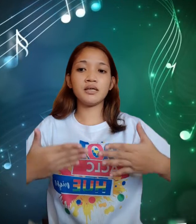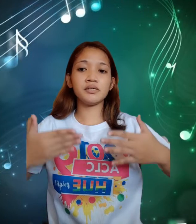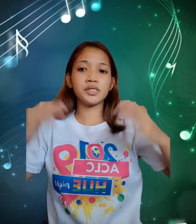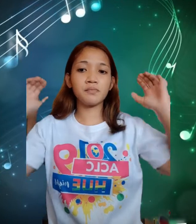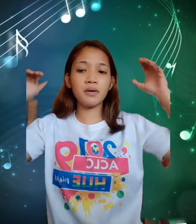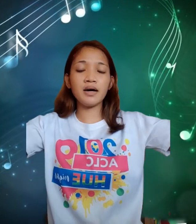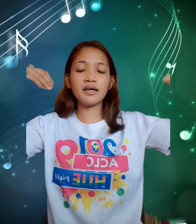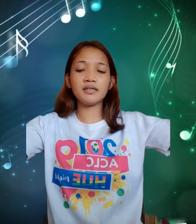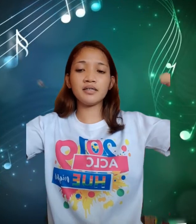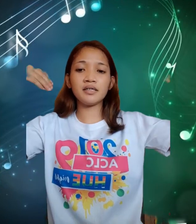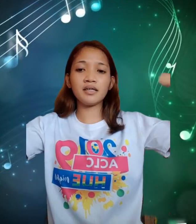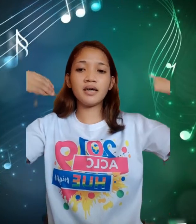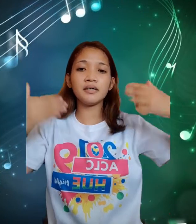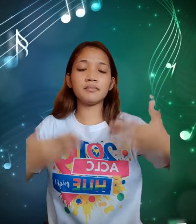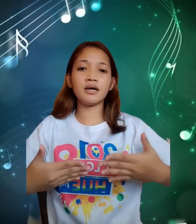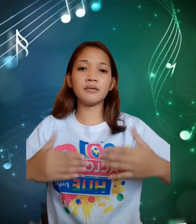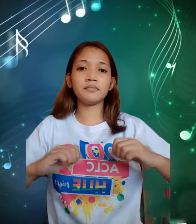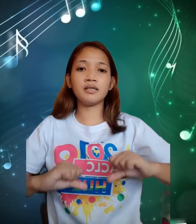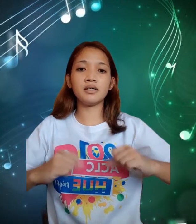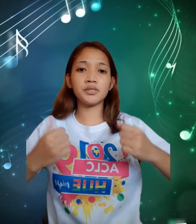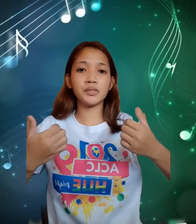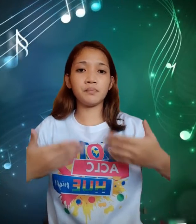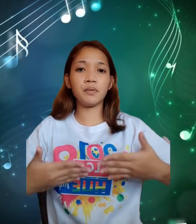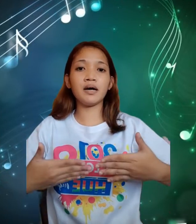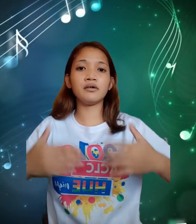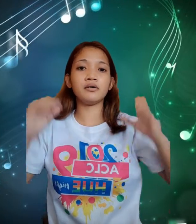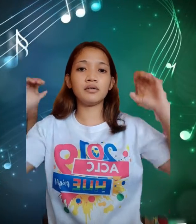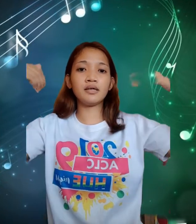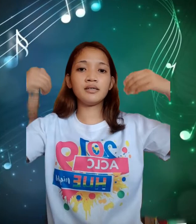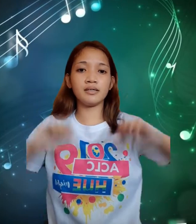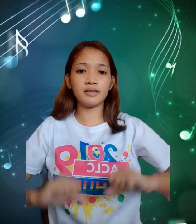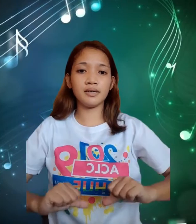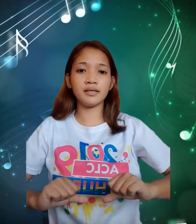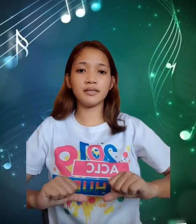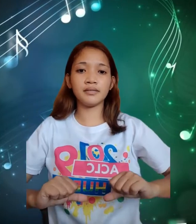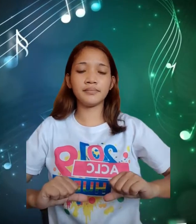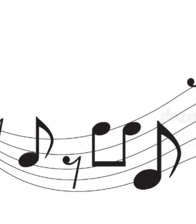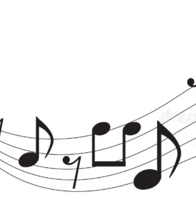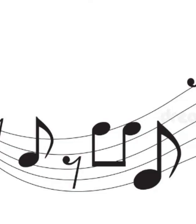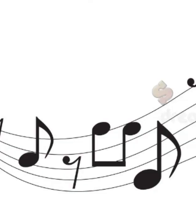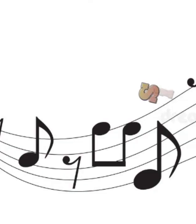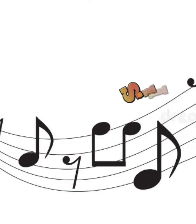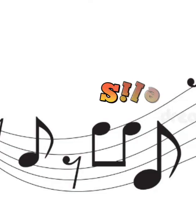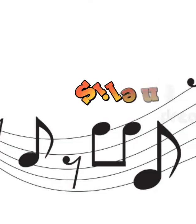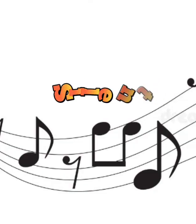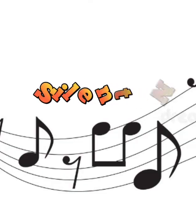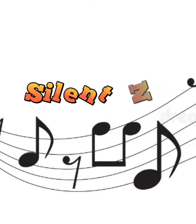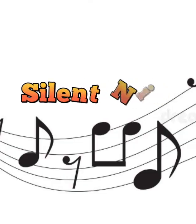itsy-bitsy spider climbed up the spout out again.